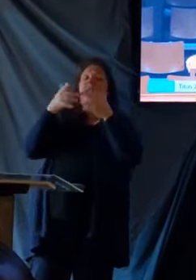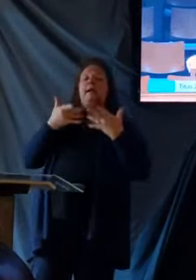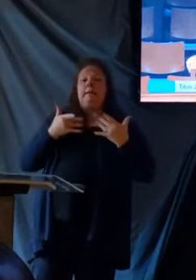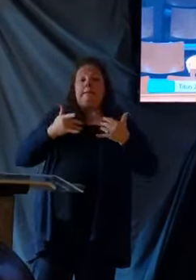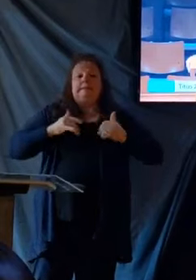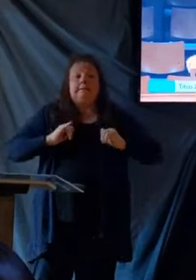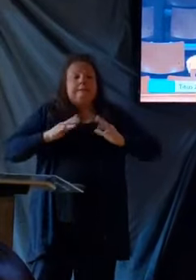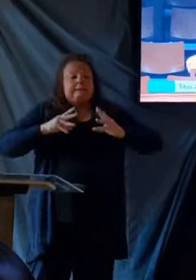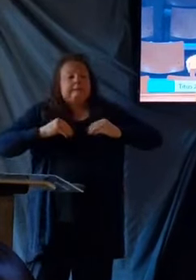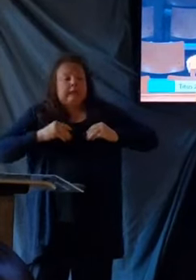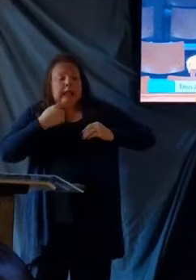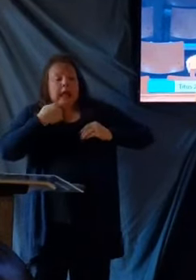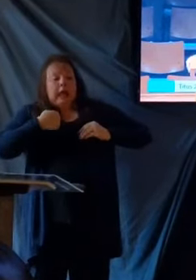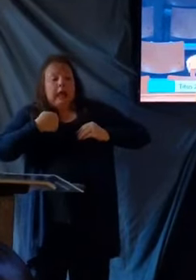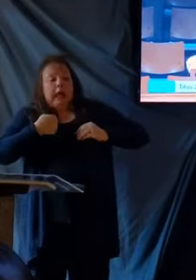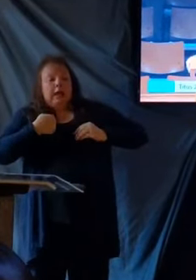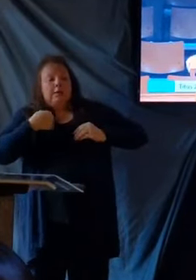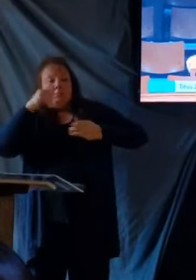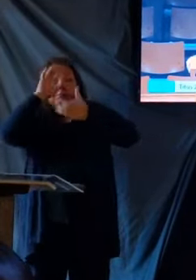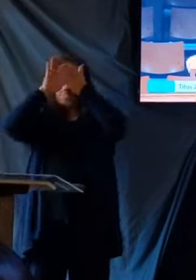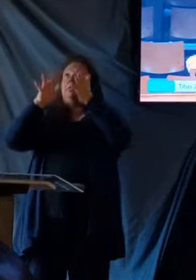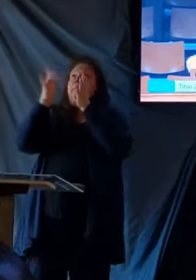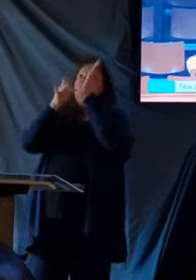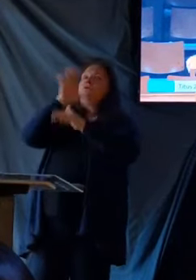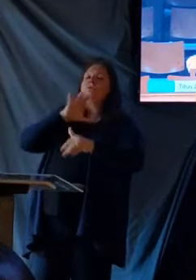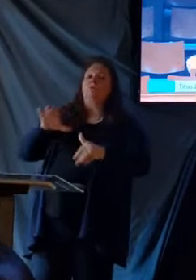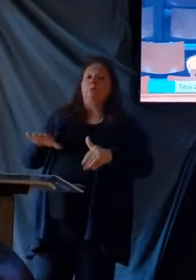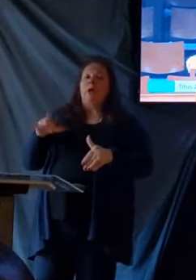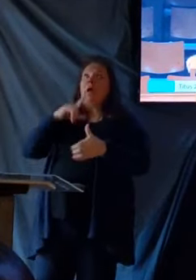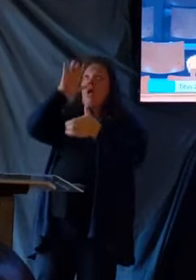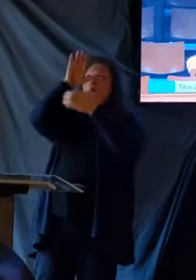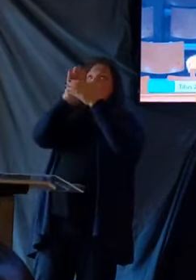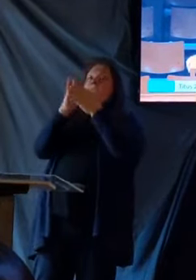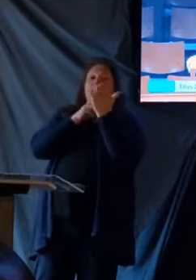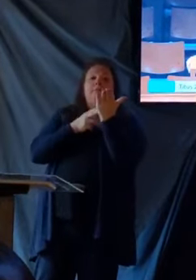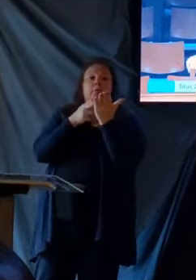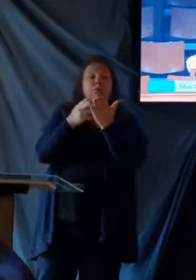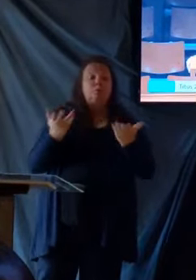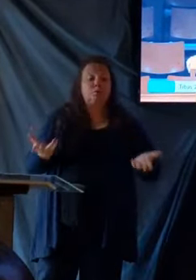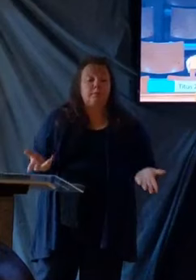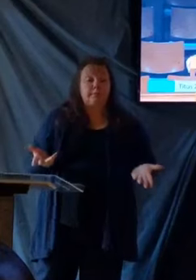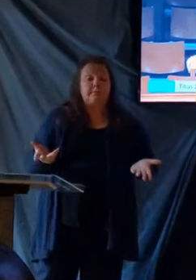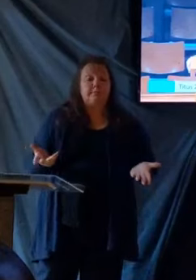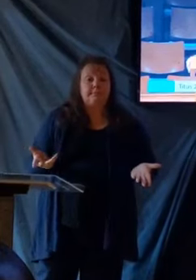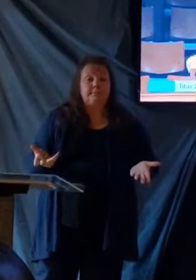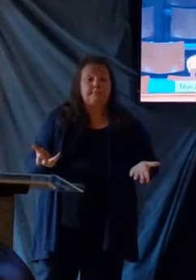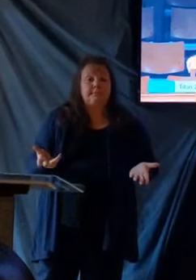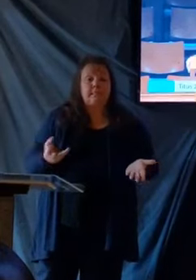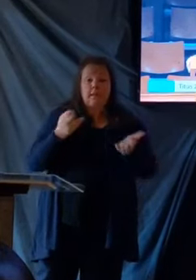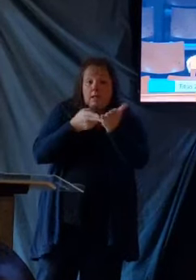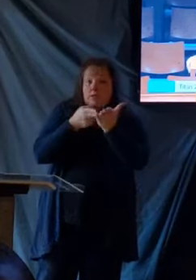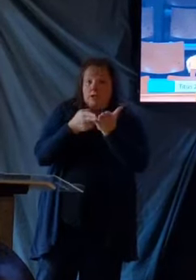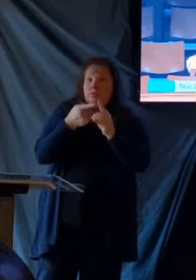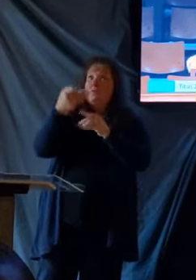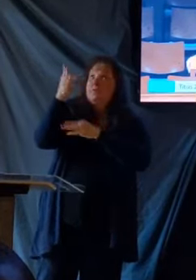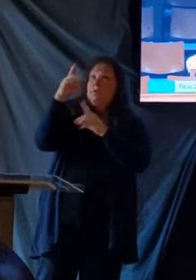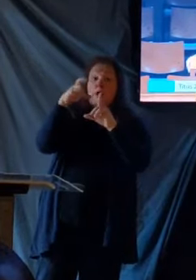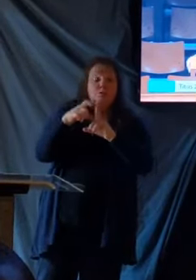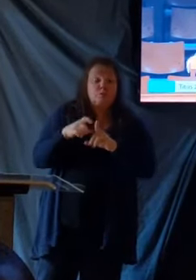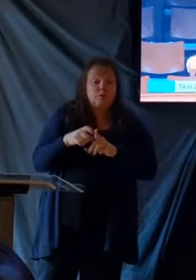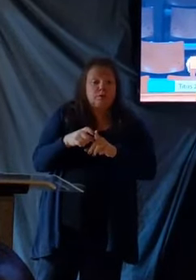still claim to be an evangelical? One who believes the gospel and the truths of the word of